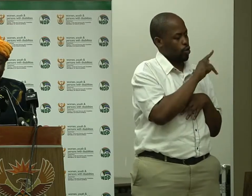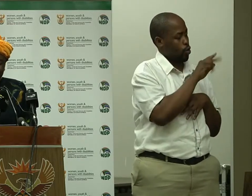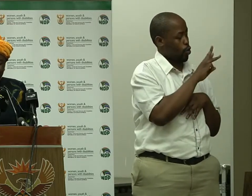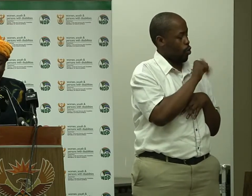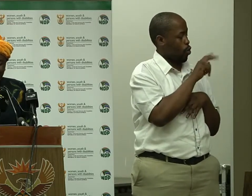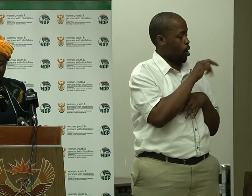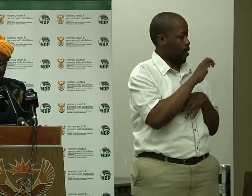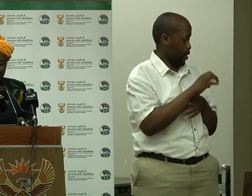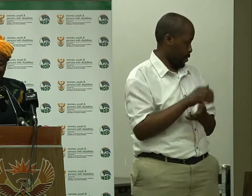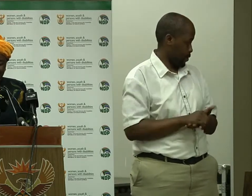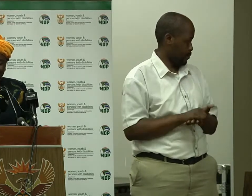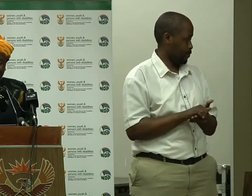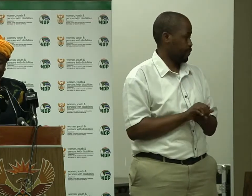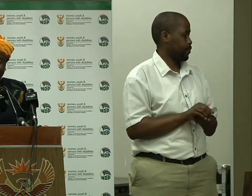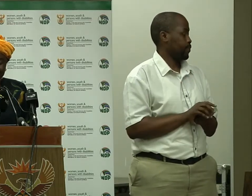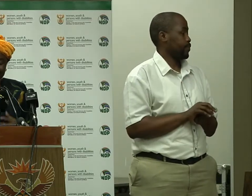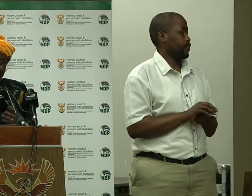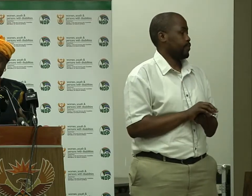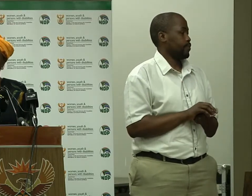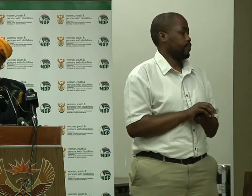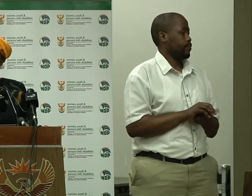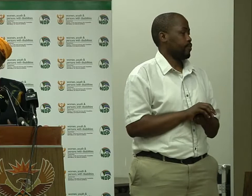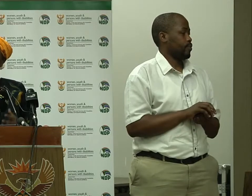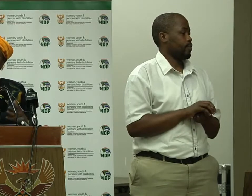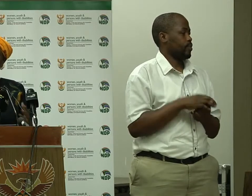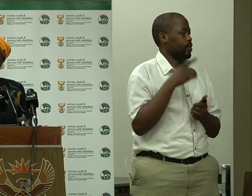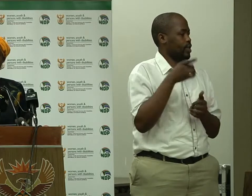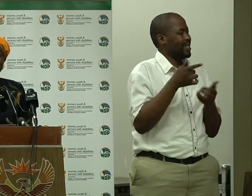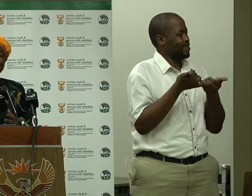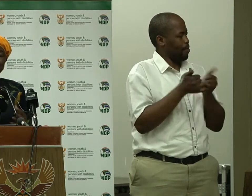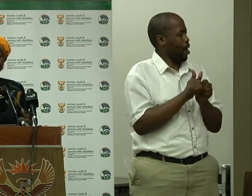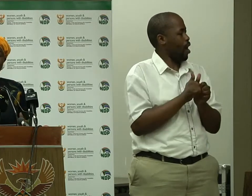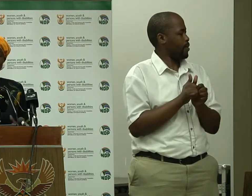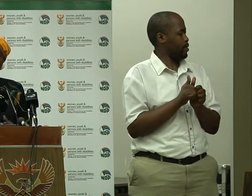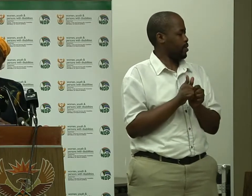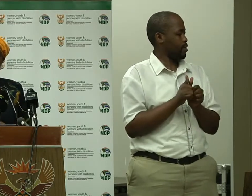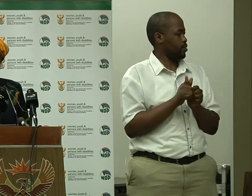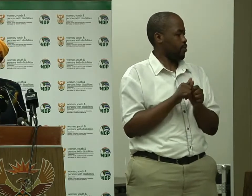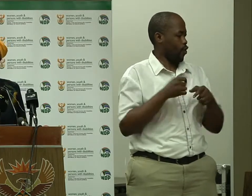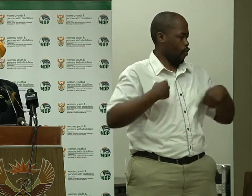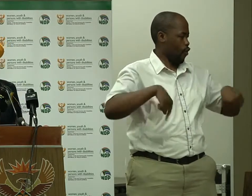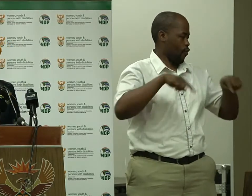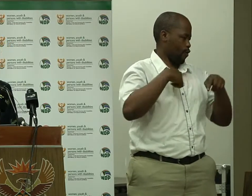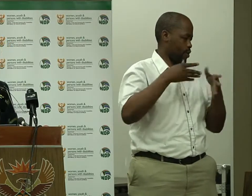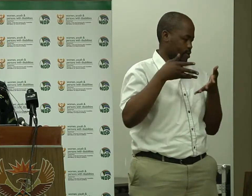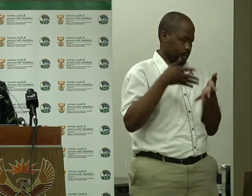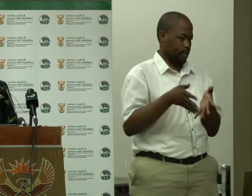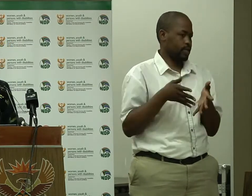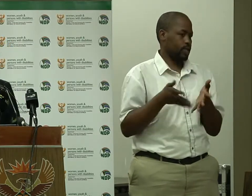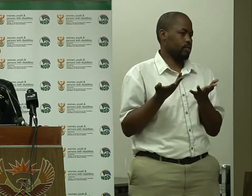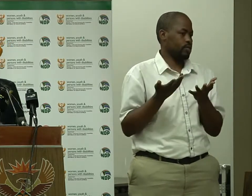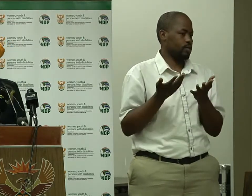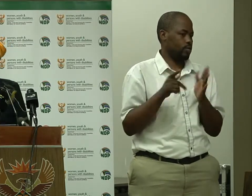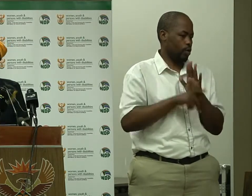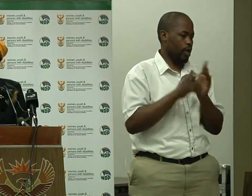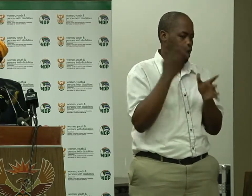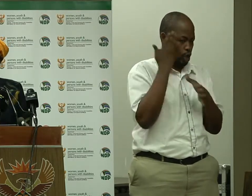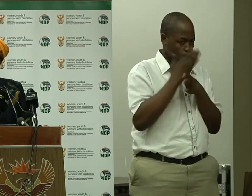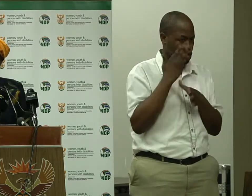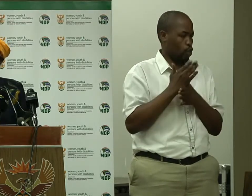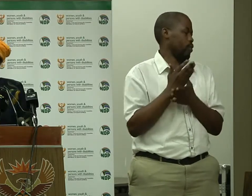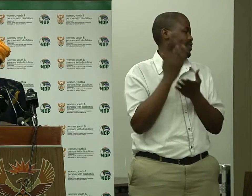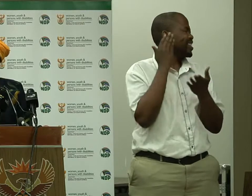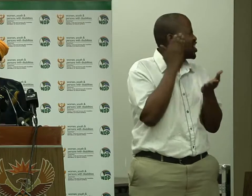Nkoana-Mashabane, who really is also part of us in this journey of ensuring